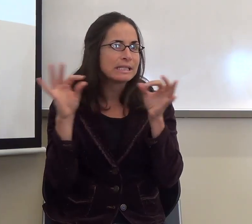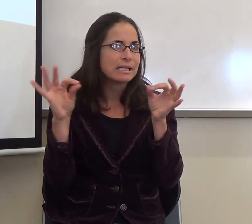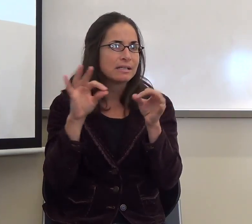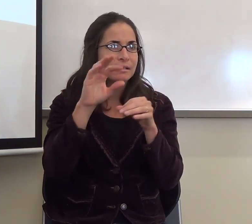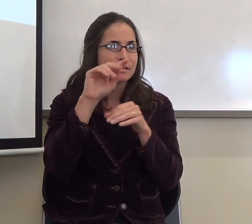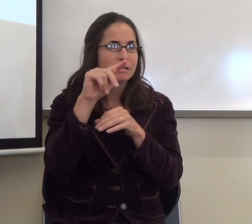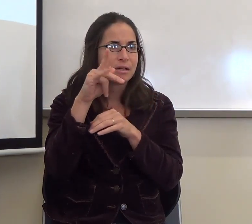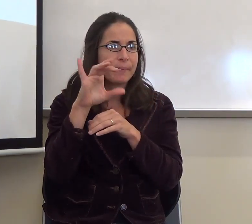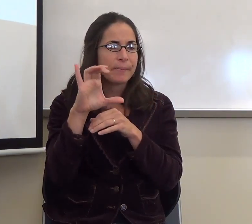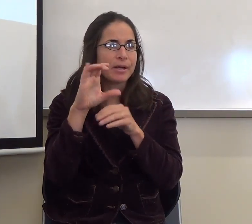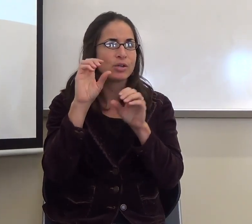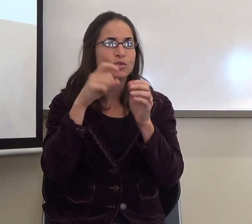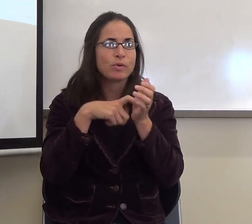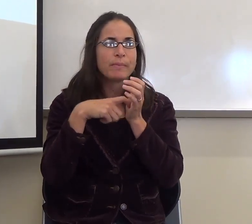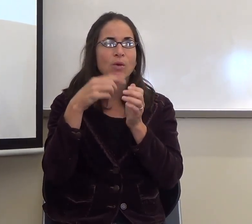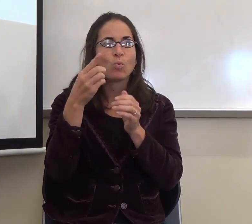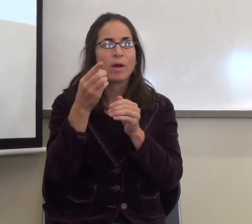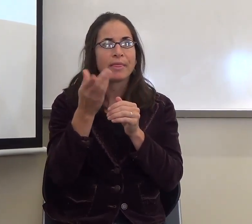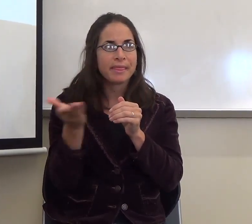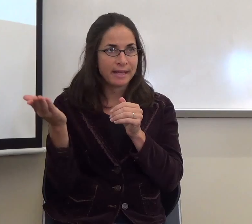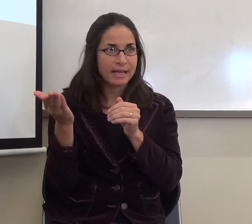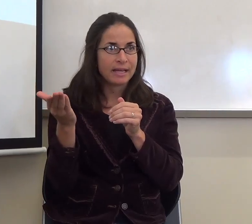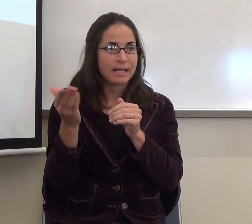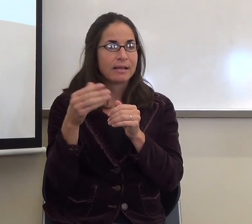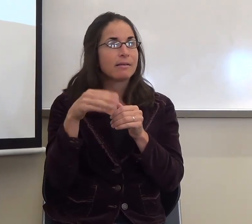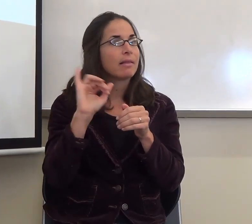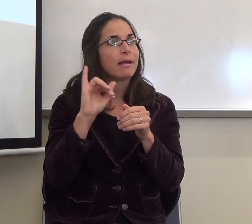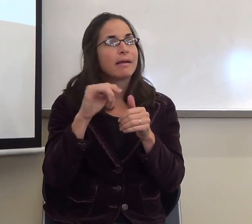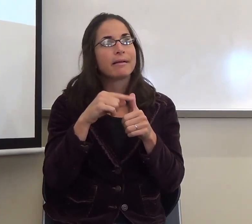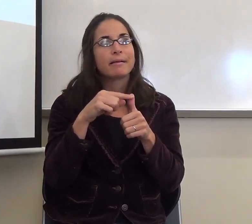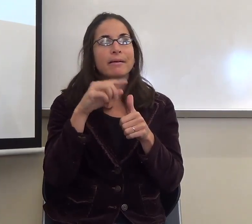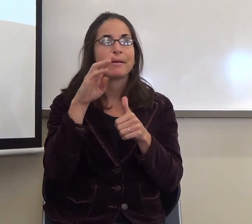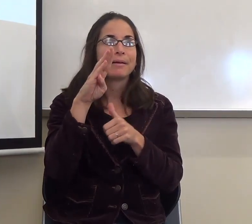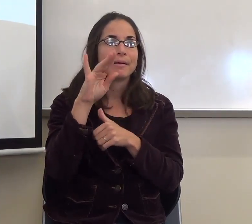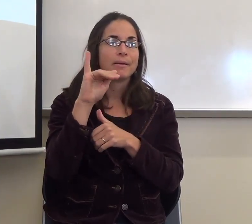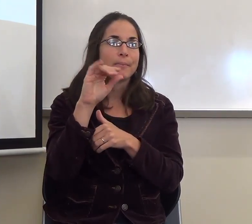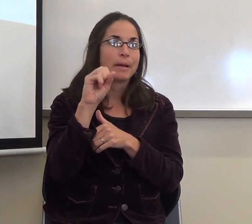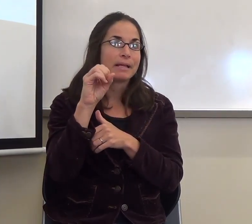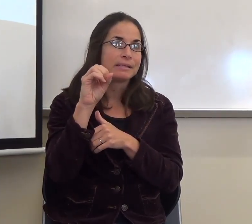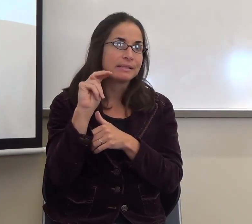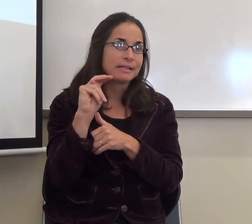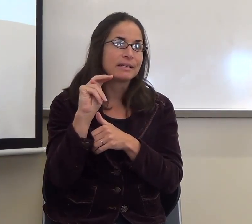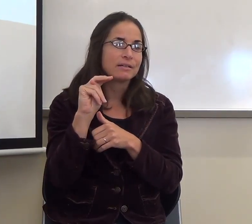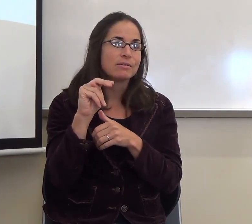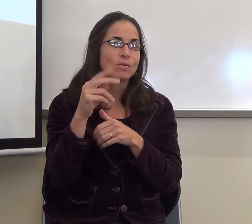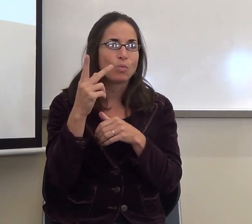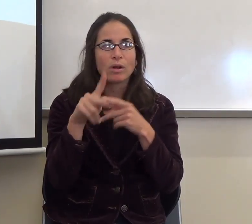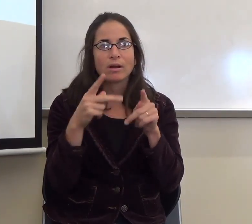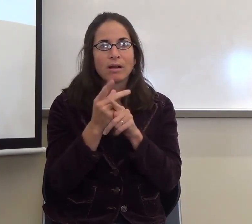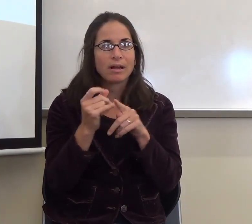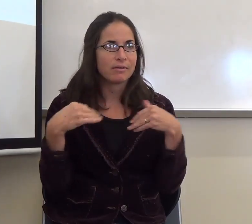thing or things. This topic is about bison, which is one thing, it's a breed of animal or whatever, a species of